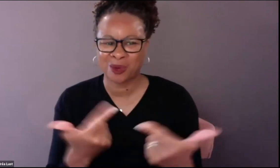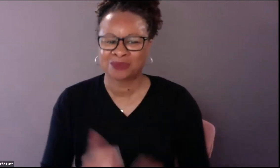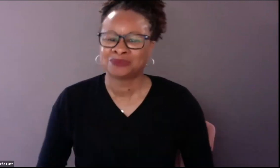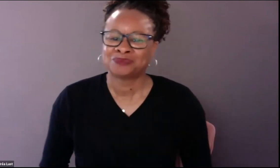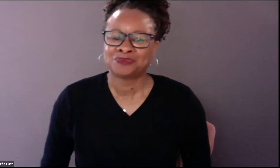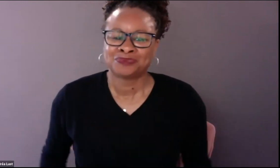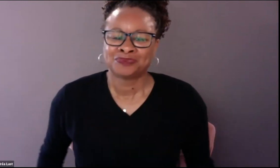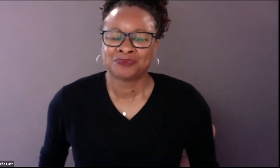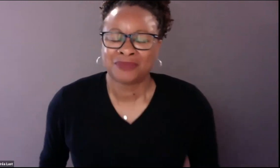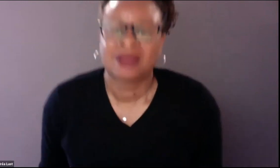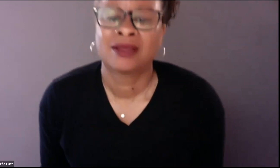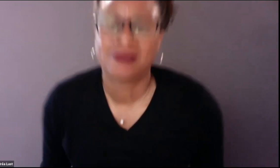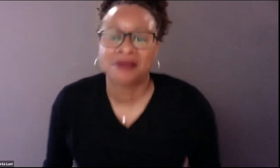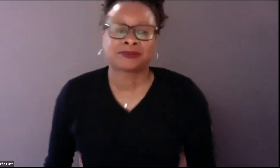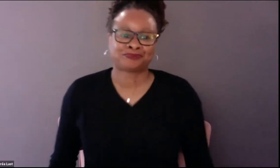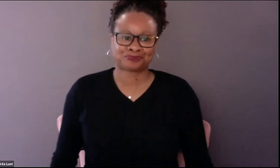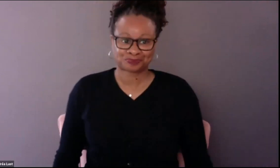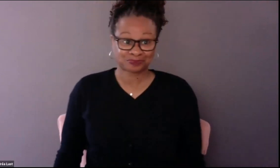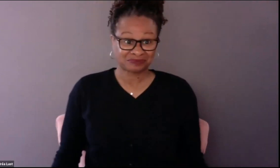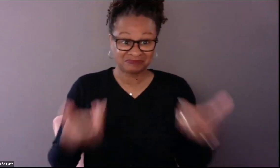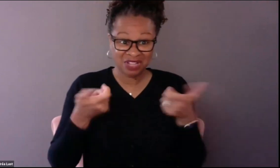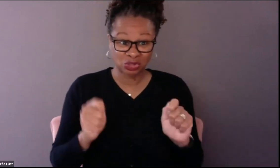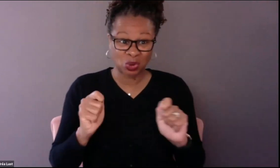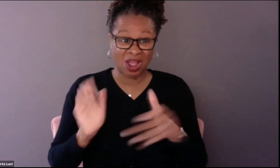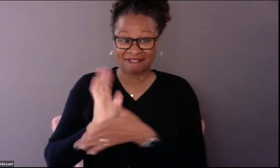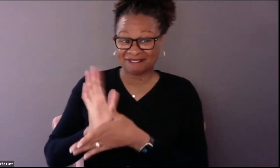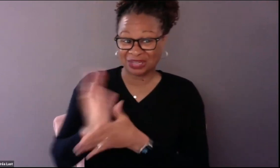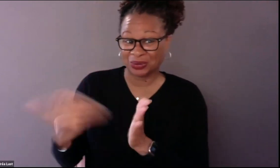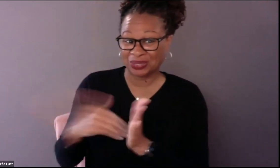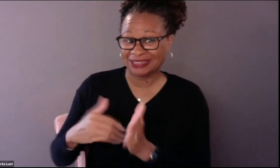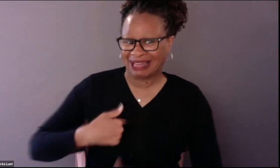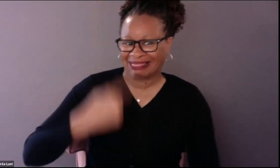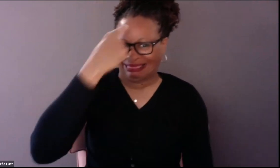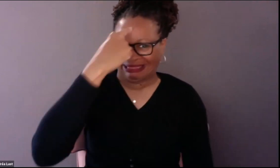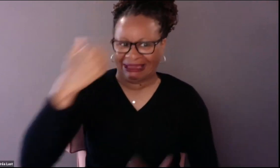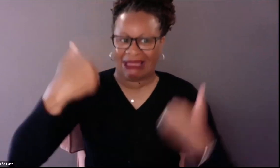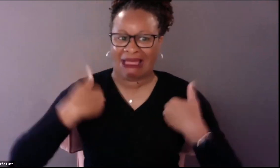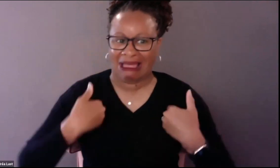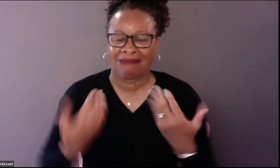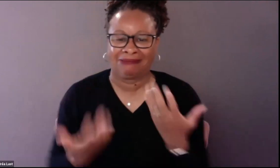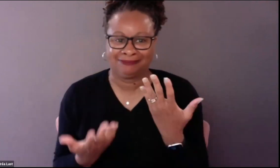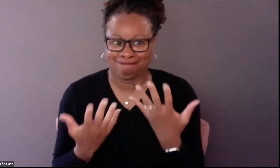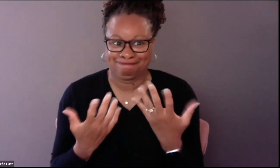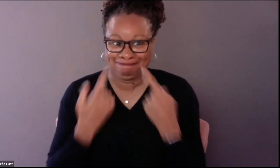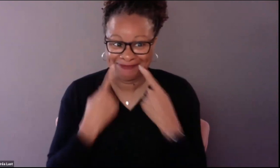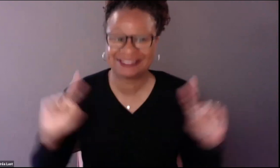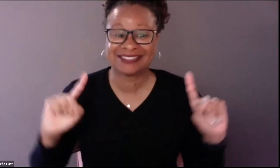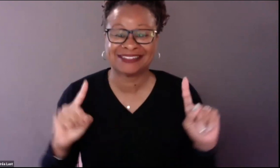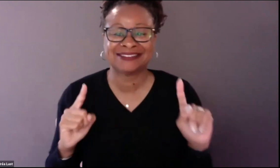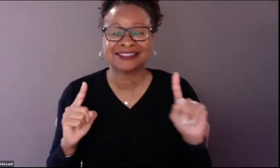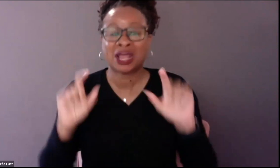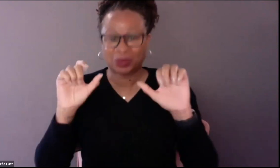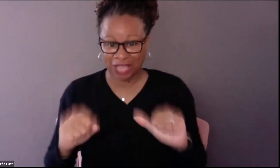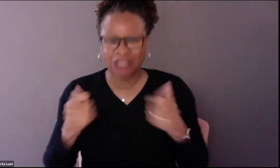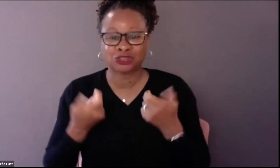Okay, so do we want to try to do the video again? I think I have maybe gotten it. We can try it. I'll